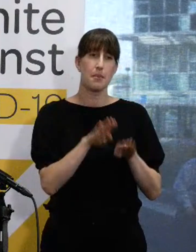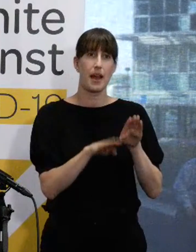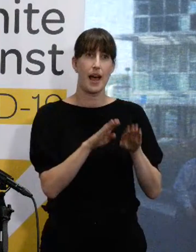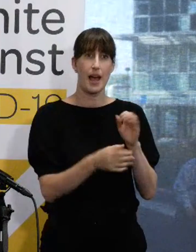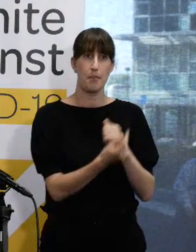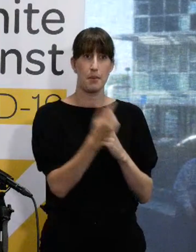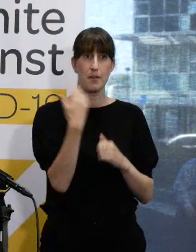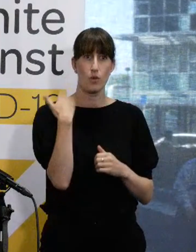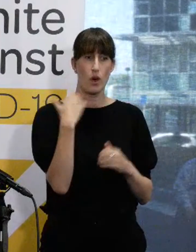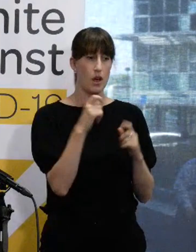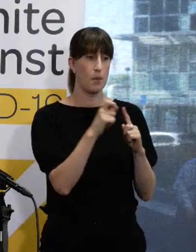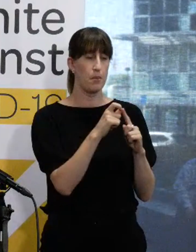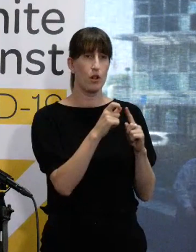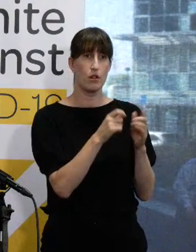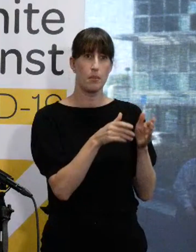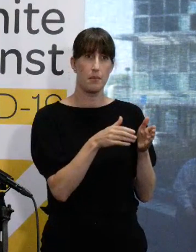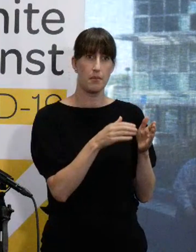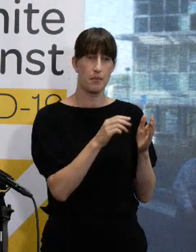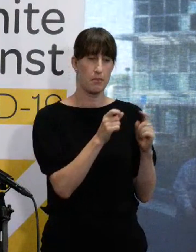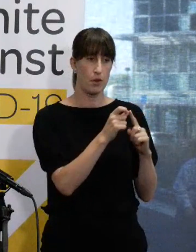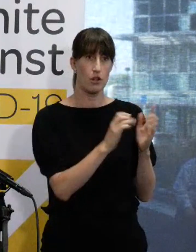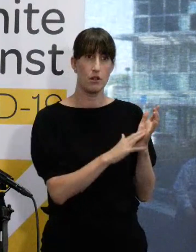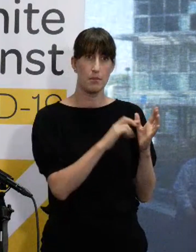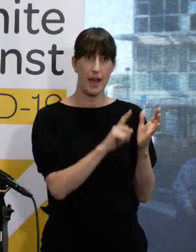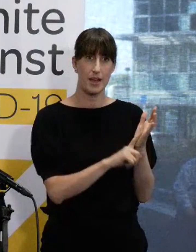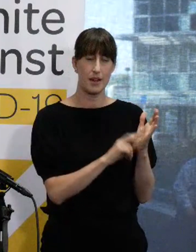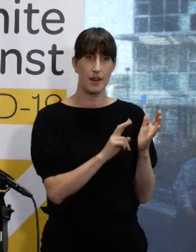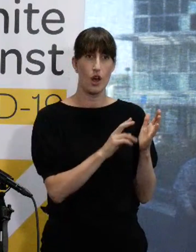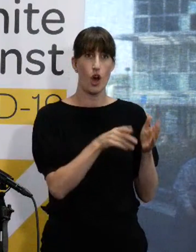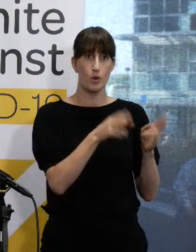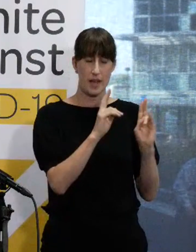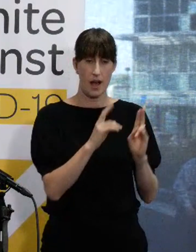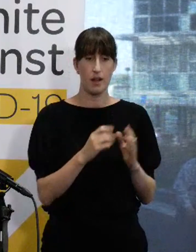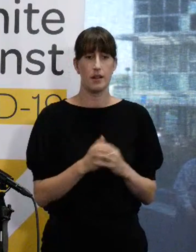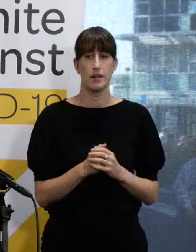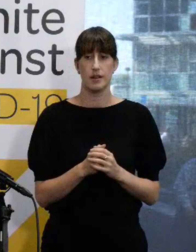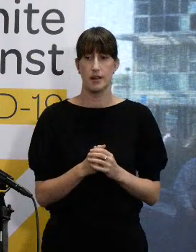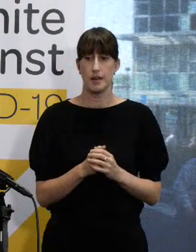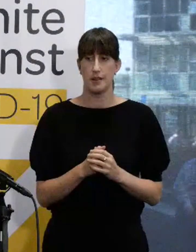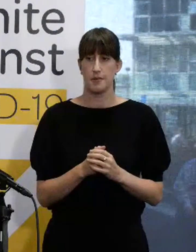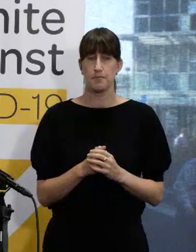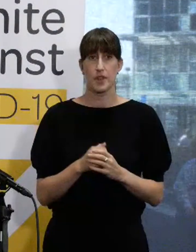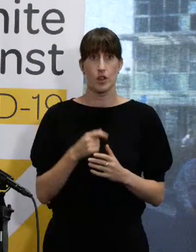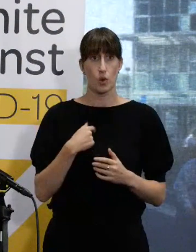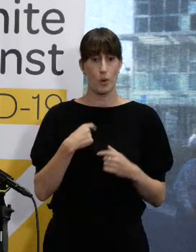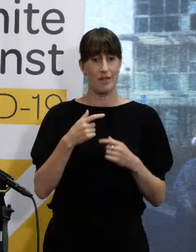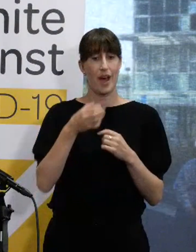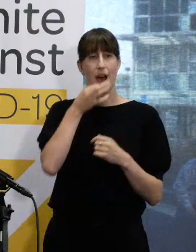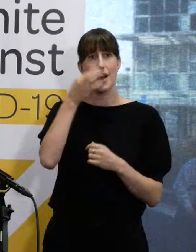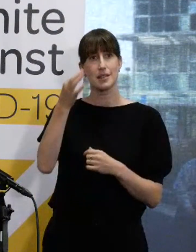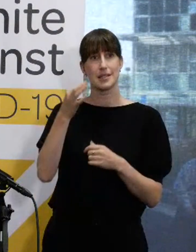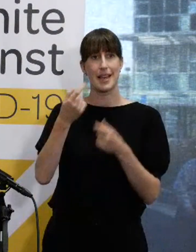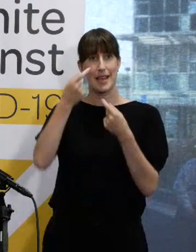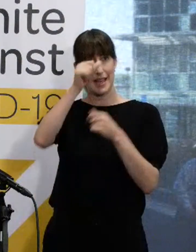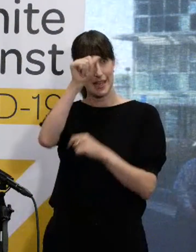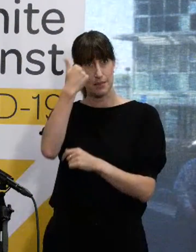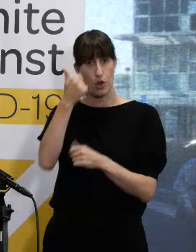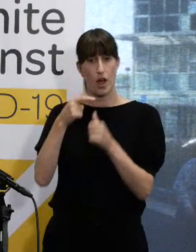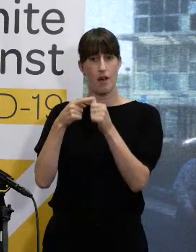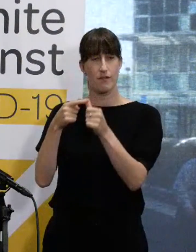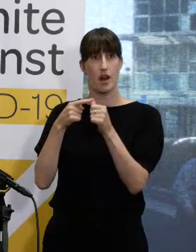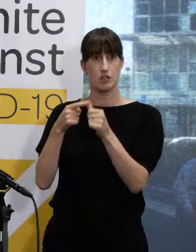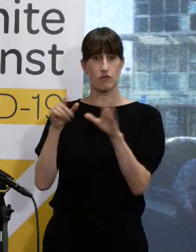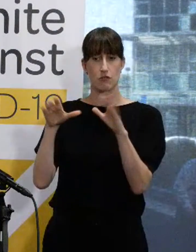called a meeting of the Managed Isolation and Quarantine Technical Advisory Group about this case to provide a check and advice on the